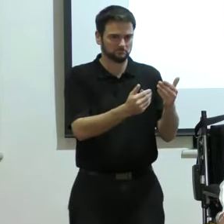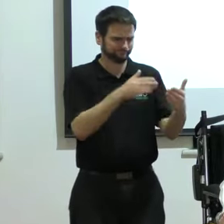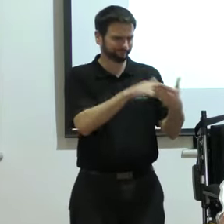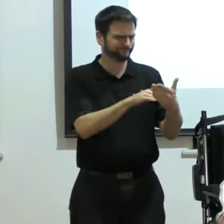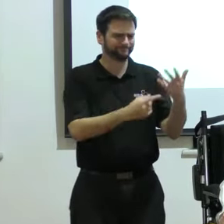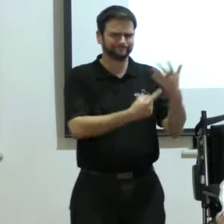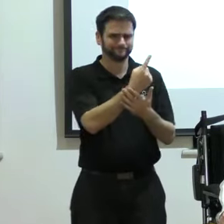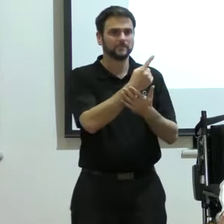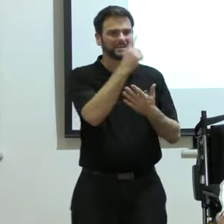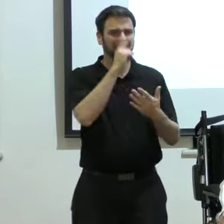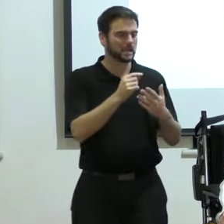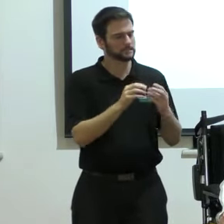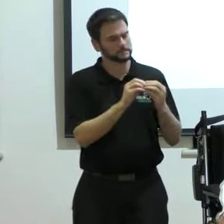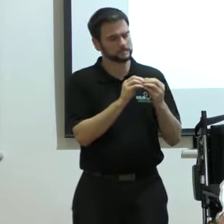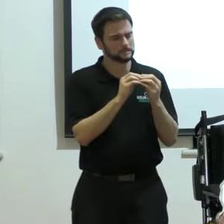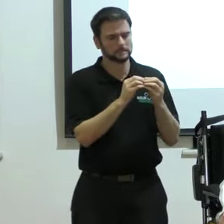quite a low level. So it's not